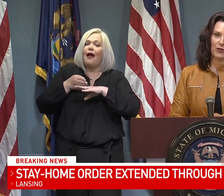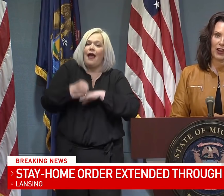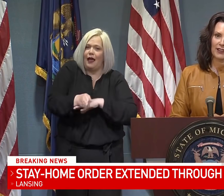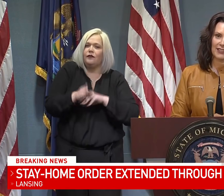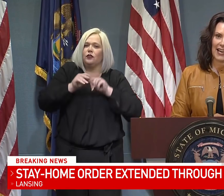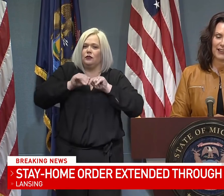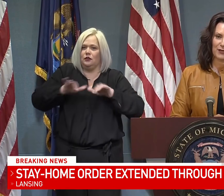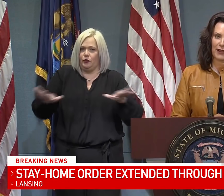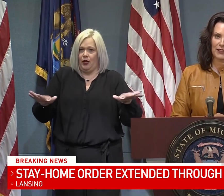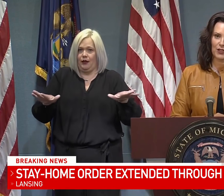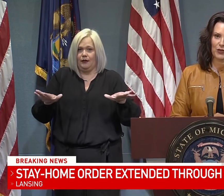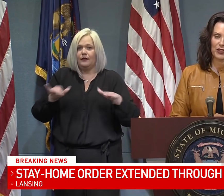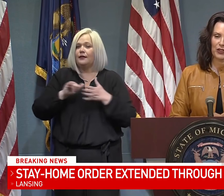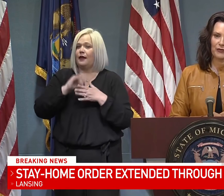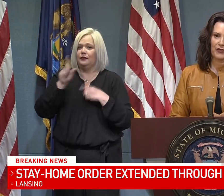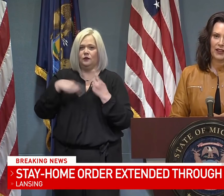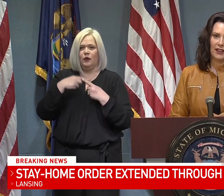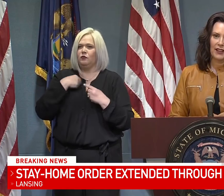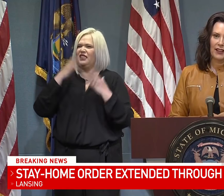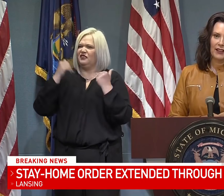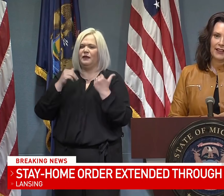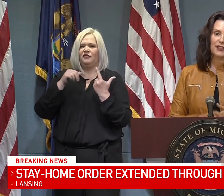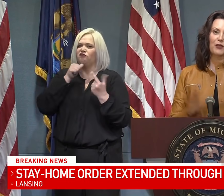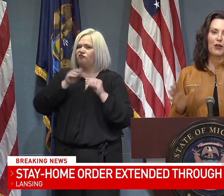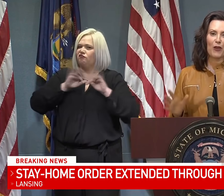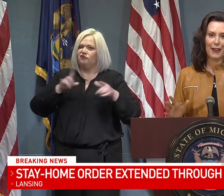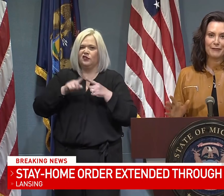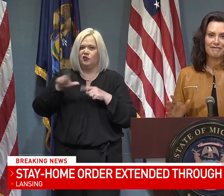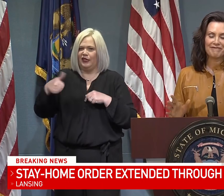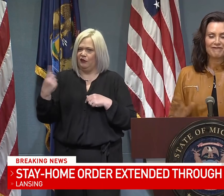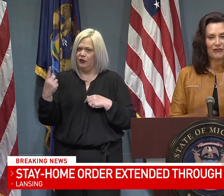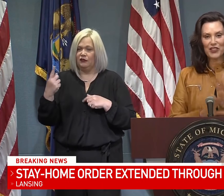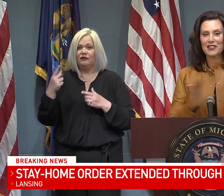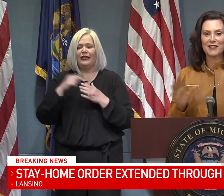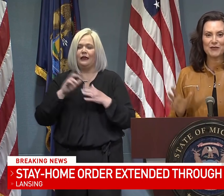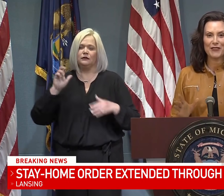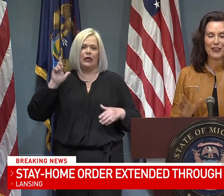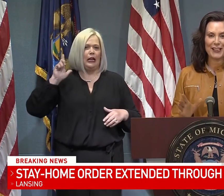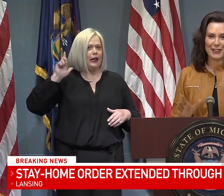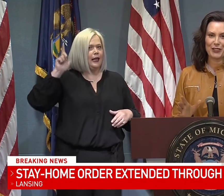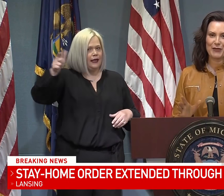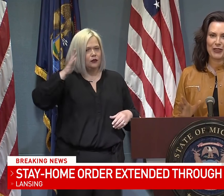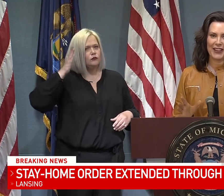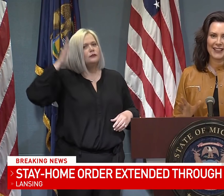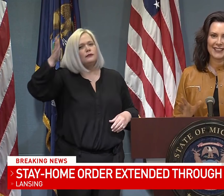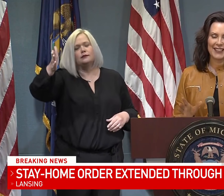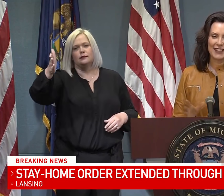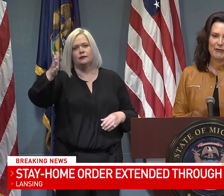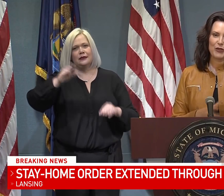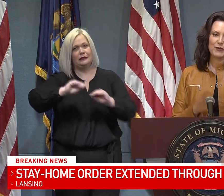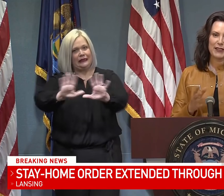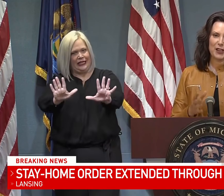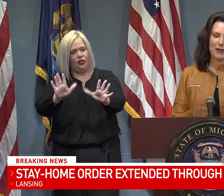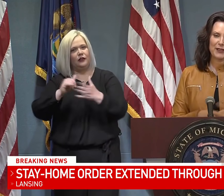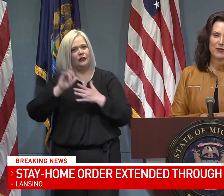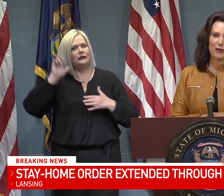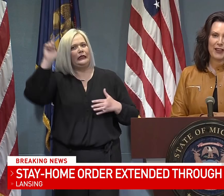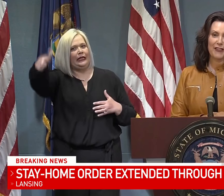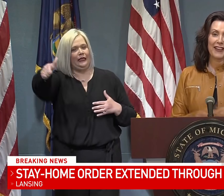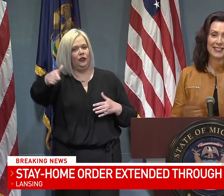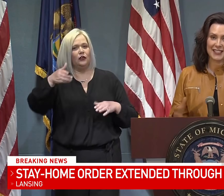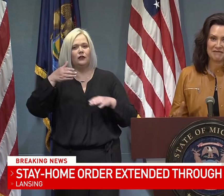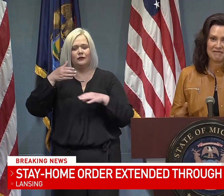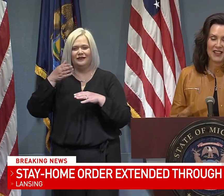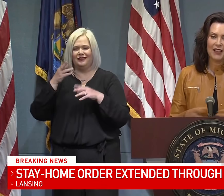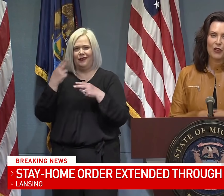community spread is not expected to return. That's going to be a while. We just have to be very clear about that. Post-pandemic is when we